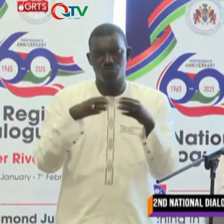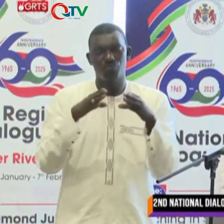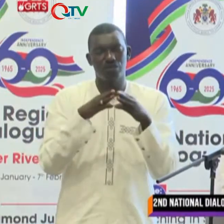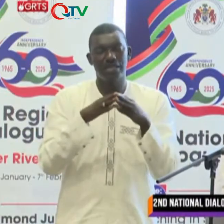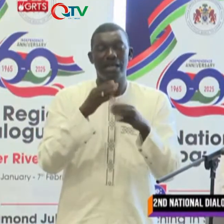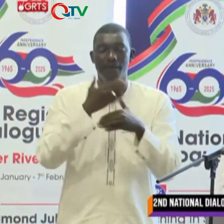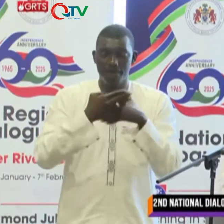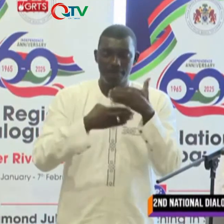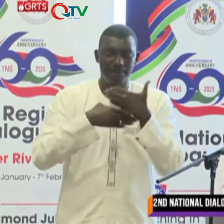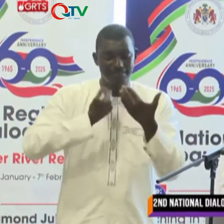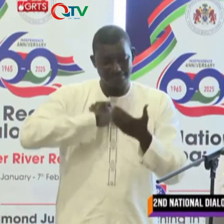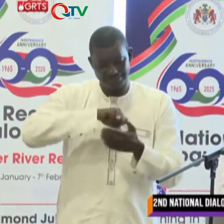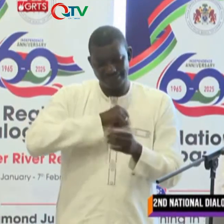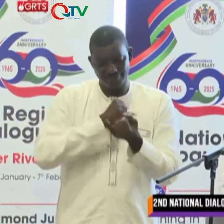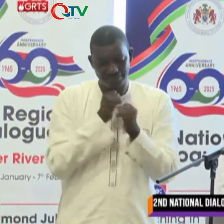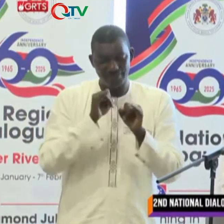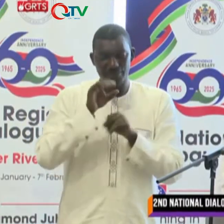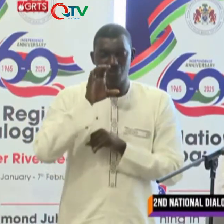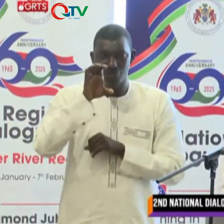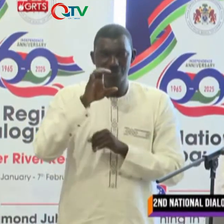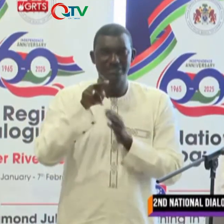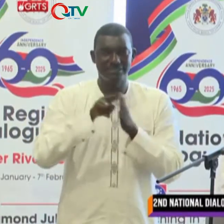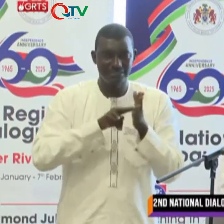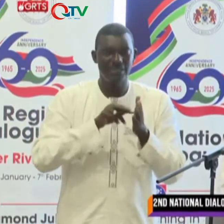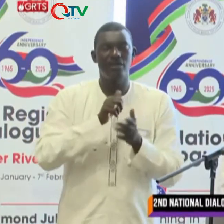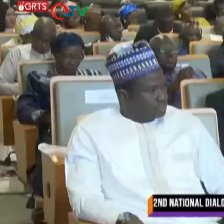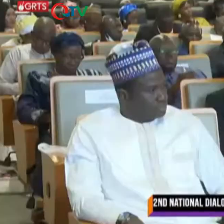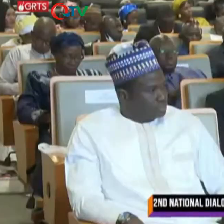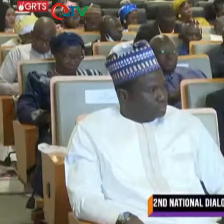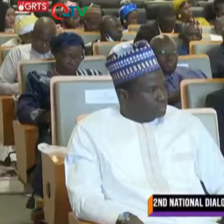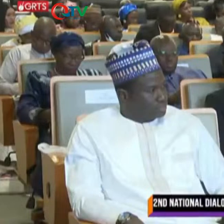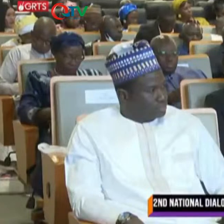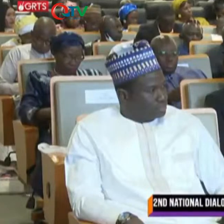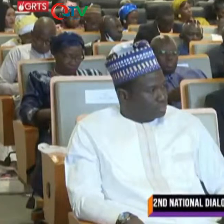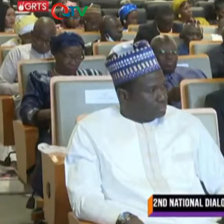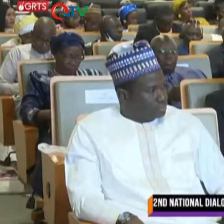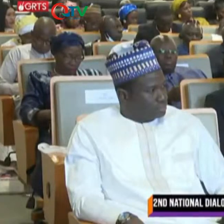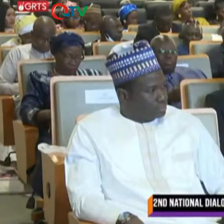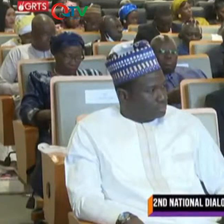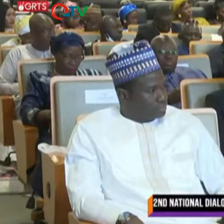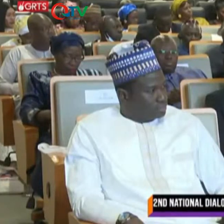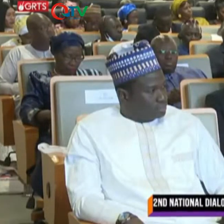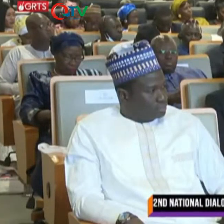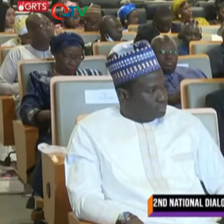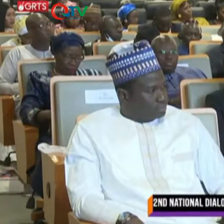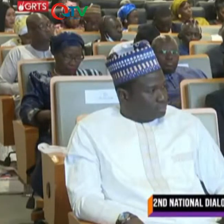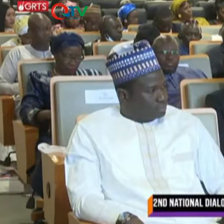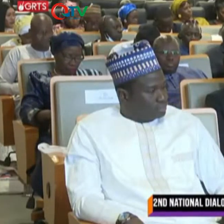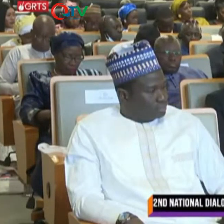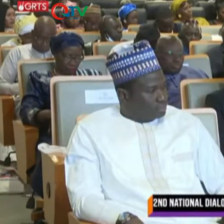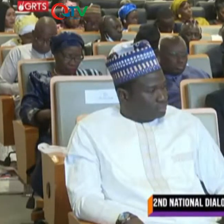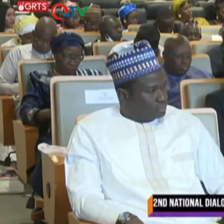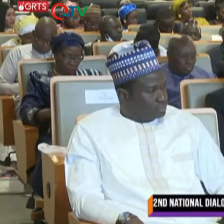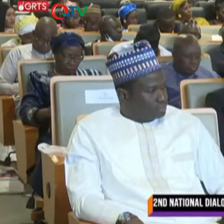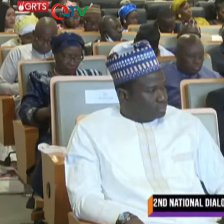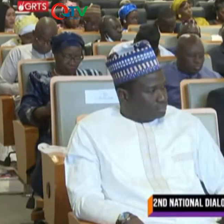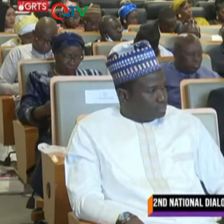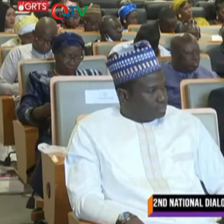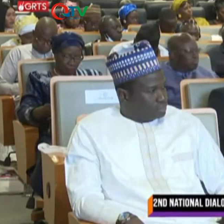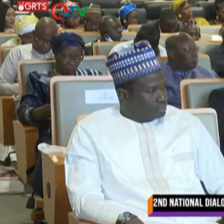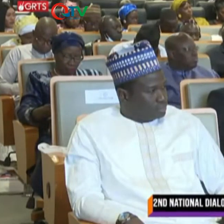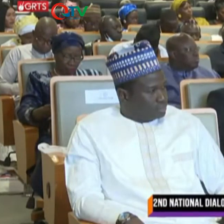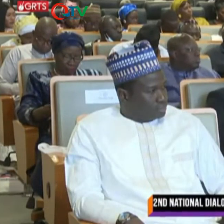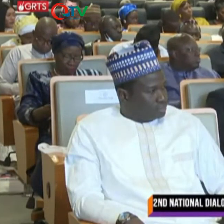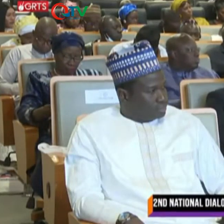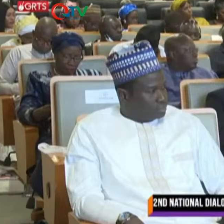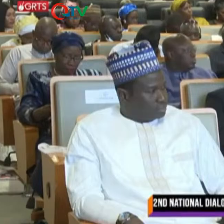self-reliant country requires that as Gambians, we have to break the barrier that keeps us apart